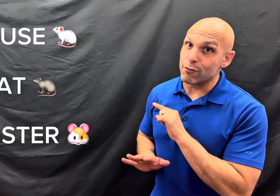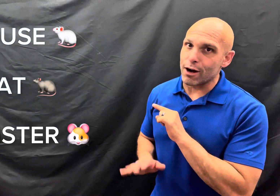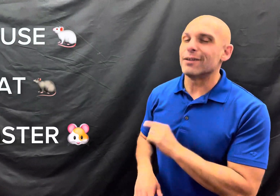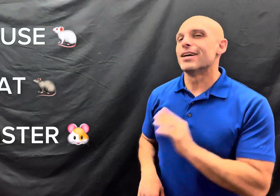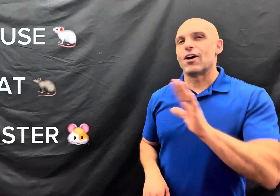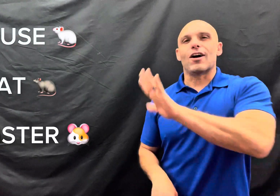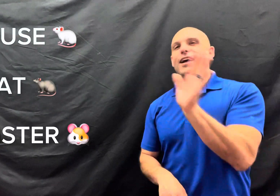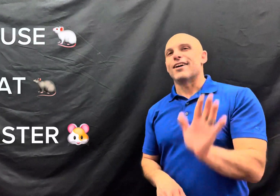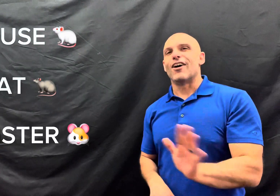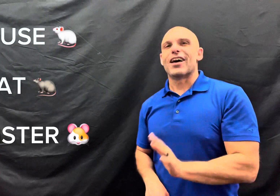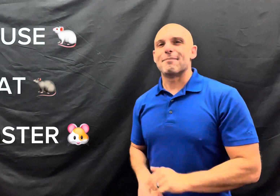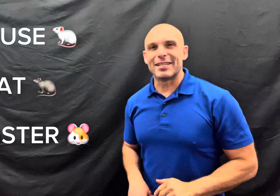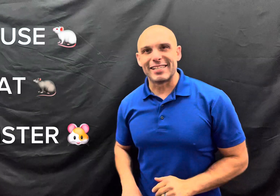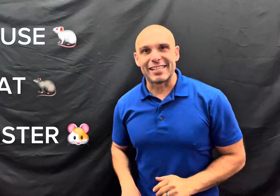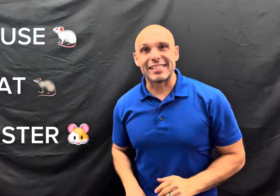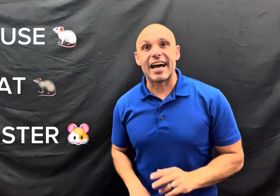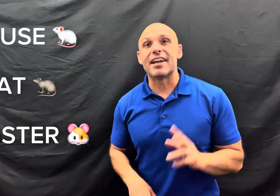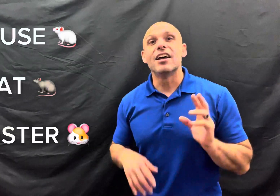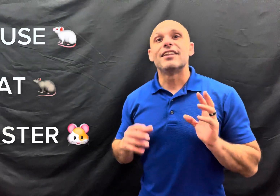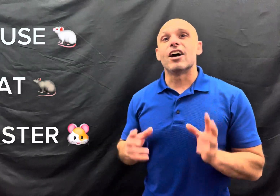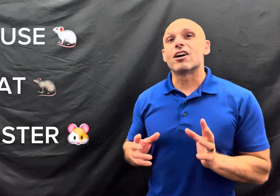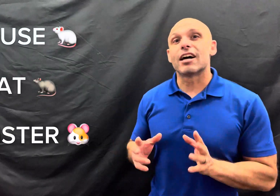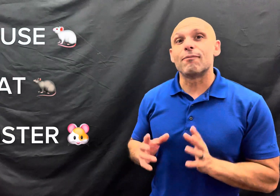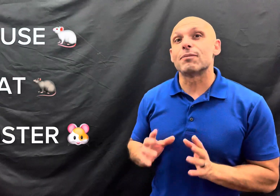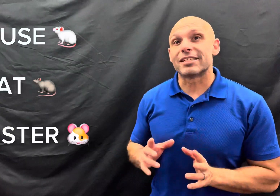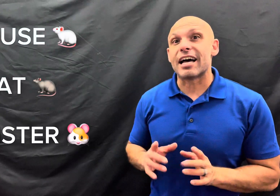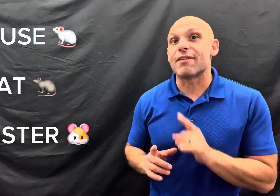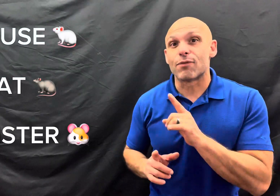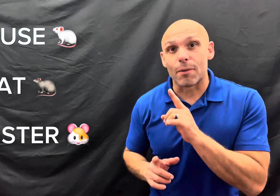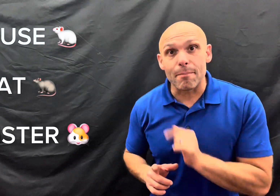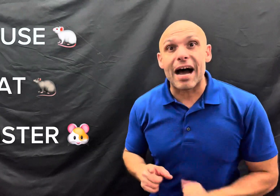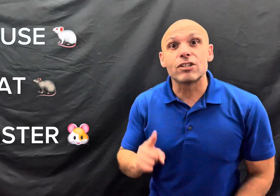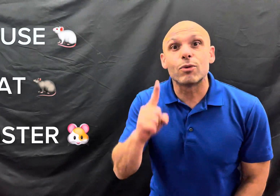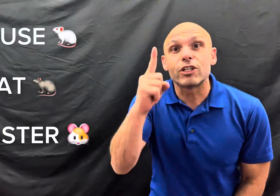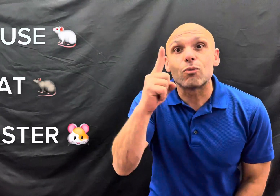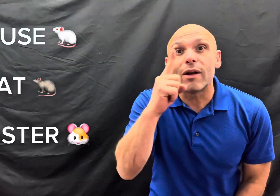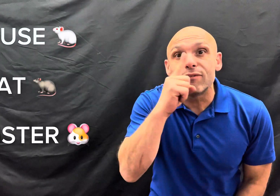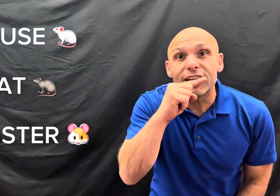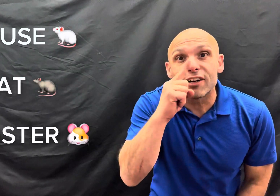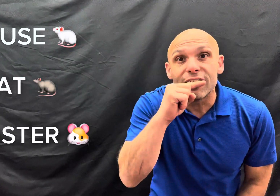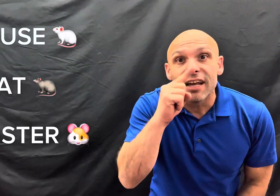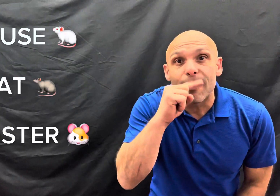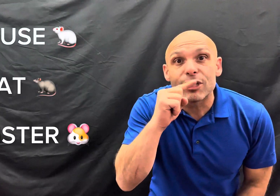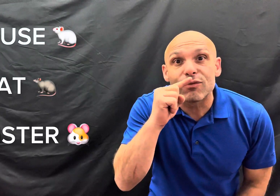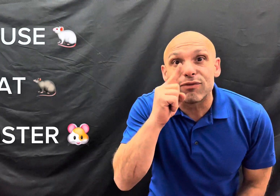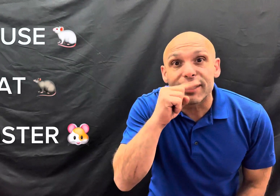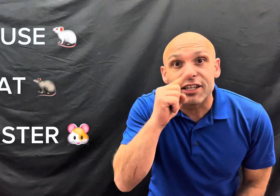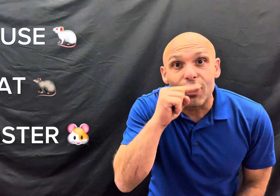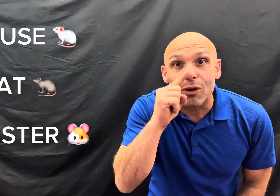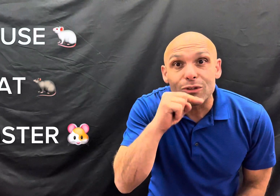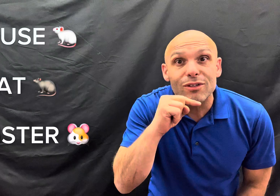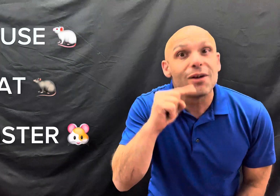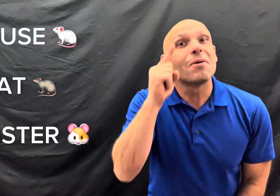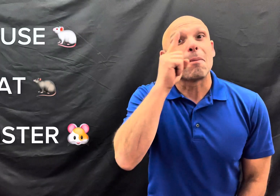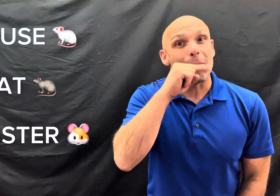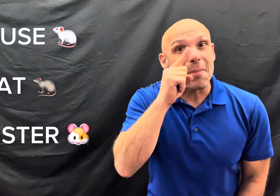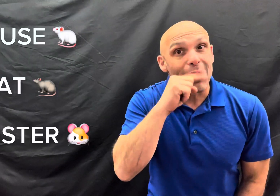far. All right, all that business aside, they all come from the sign for mouse, which is 1 finger, and we just flick the nose.